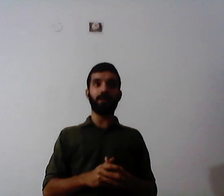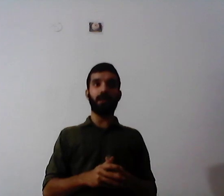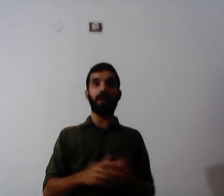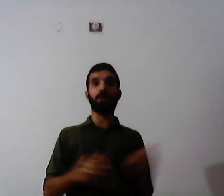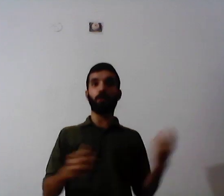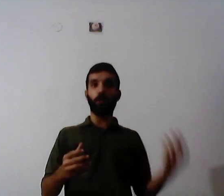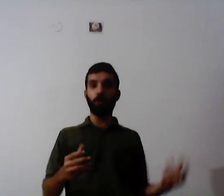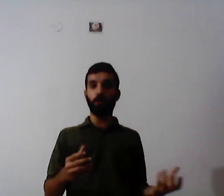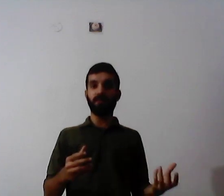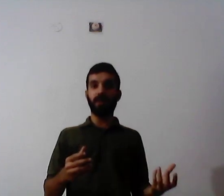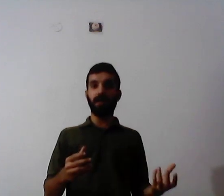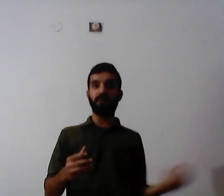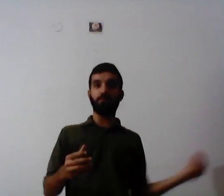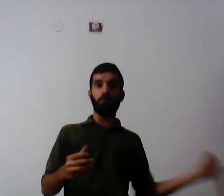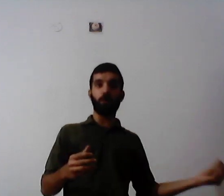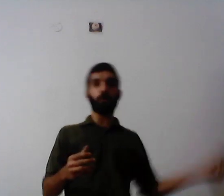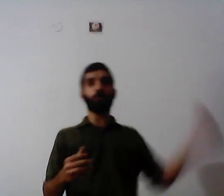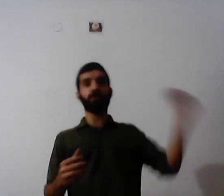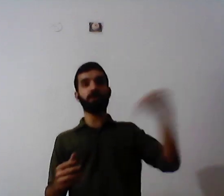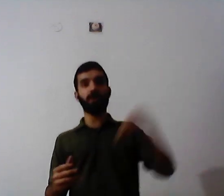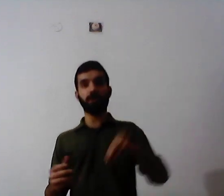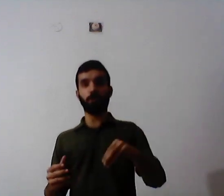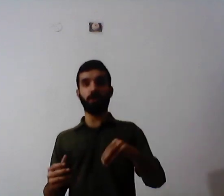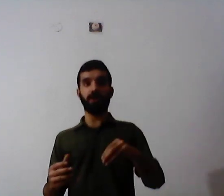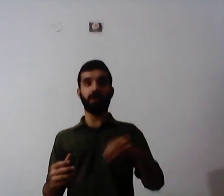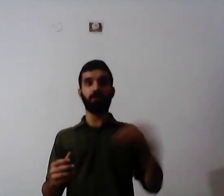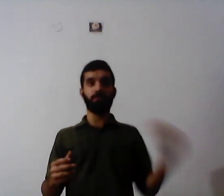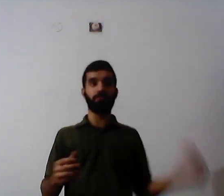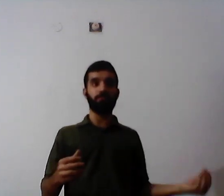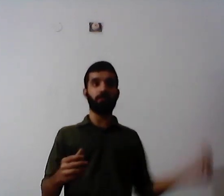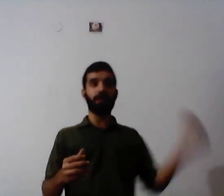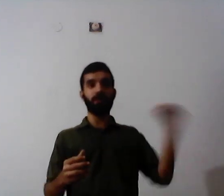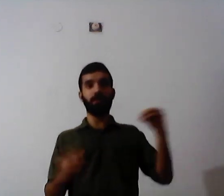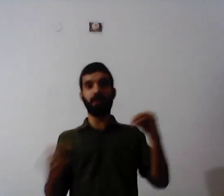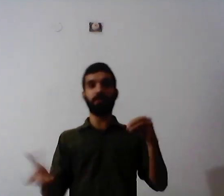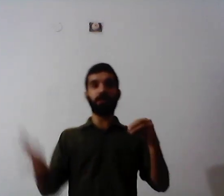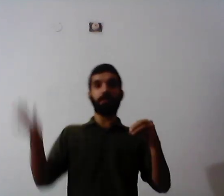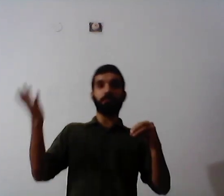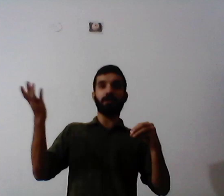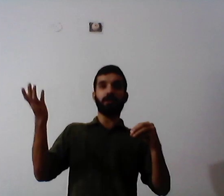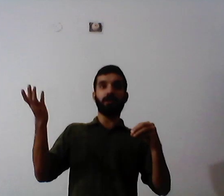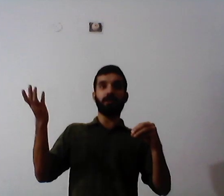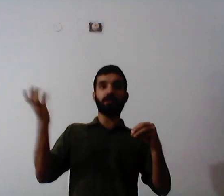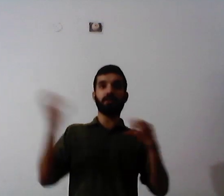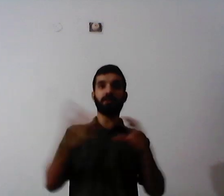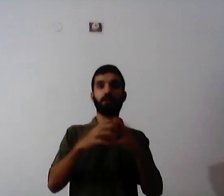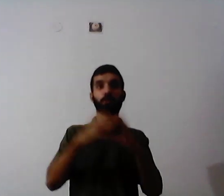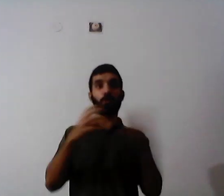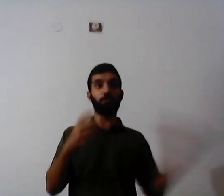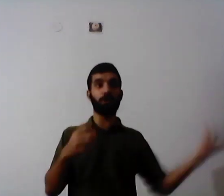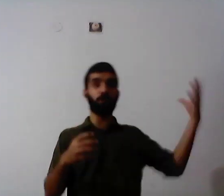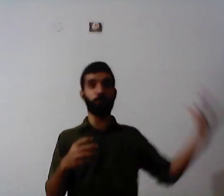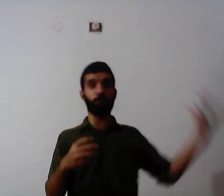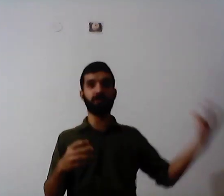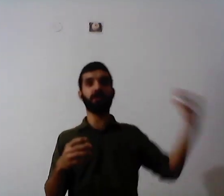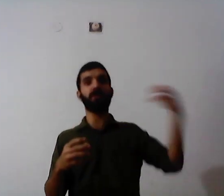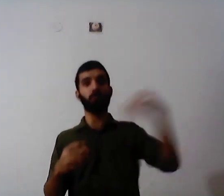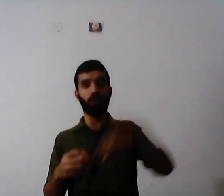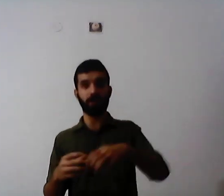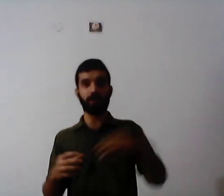And cold water will have more oxygen dissolved in it, right? Like when the temperature increases, the solubility of oxygen in water,